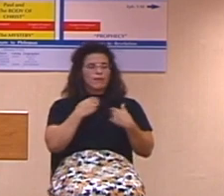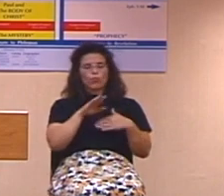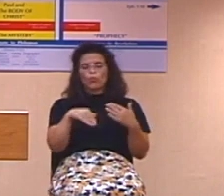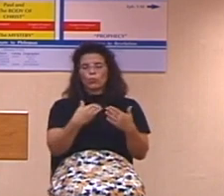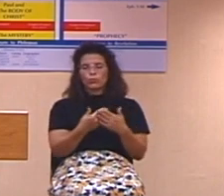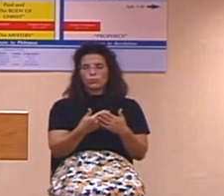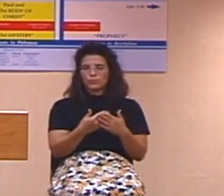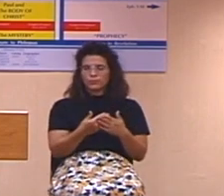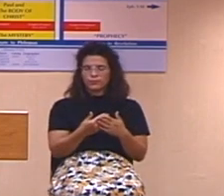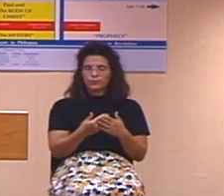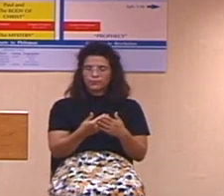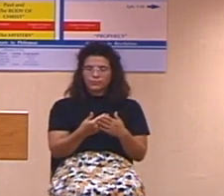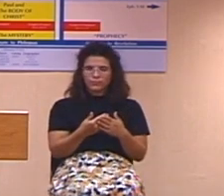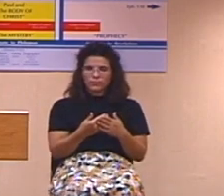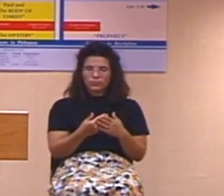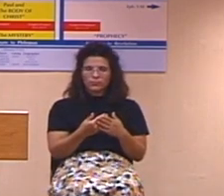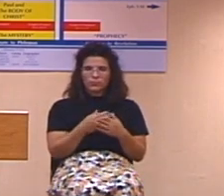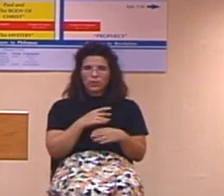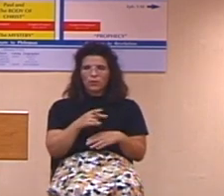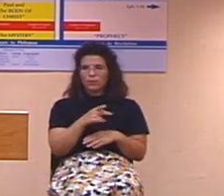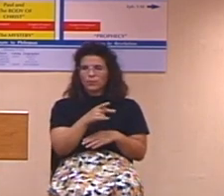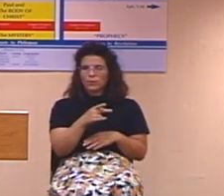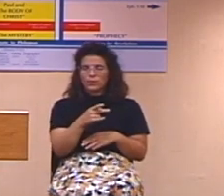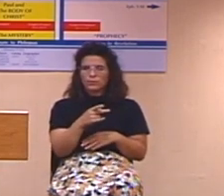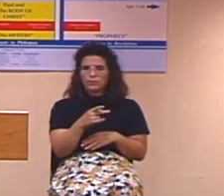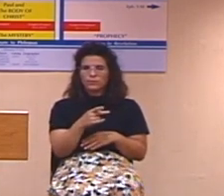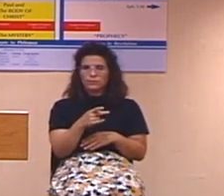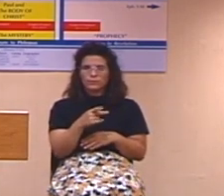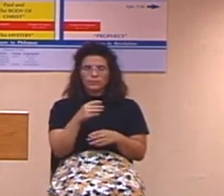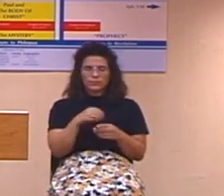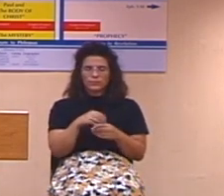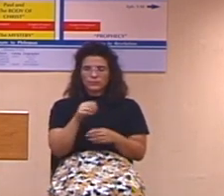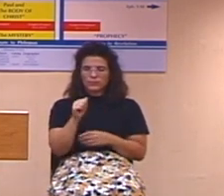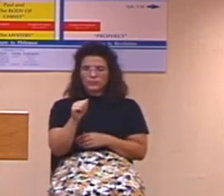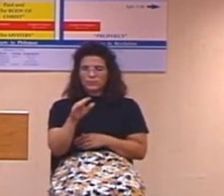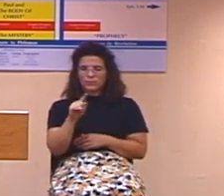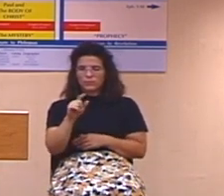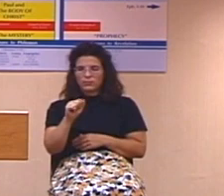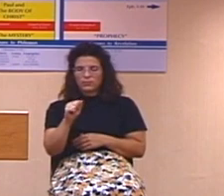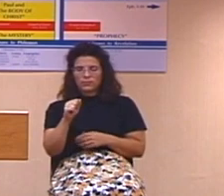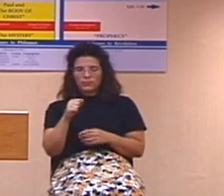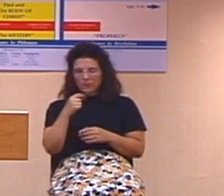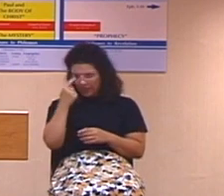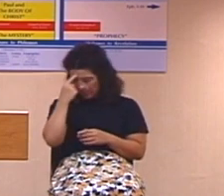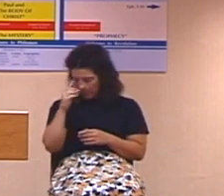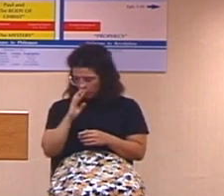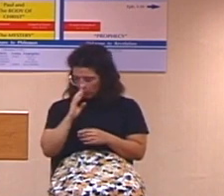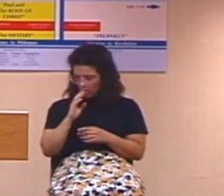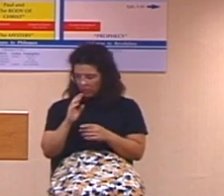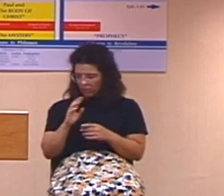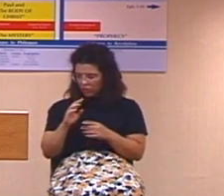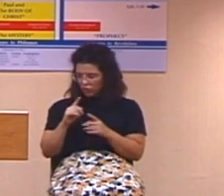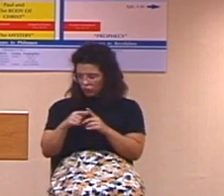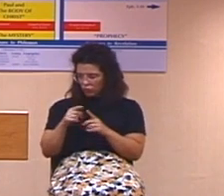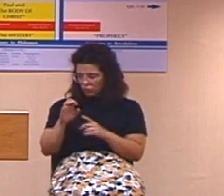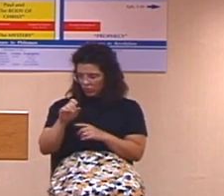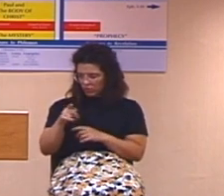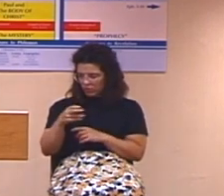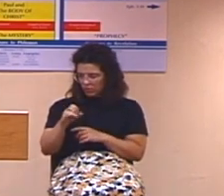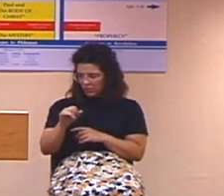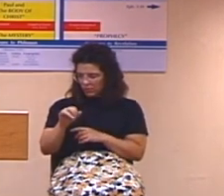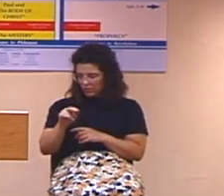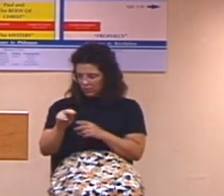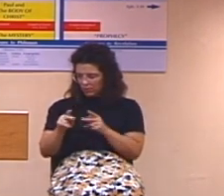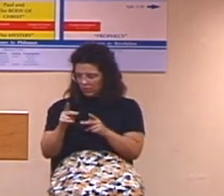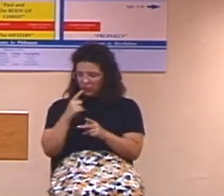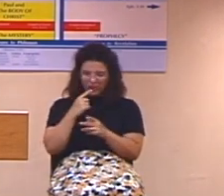all. Paul tells in Acts, I think it's to the Ephesians there, he says, I have held